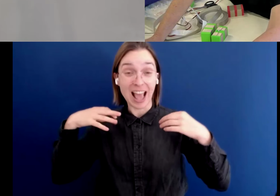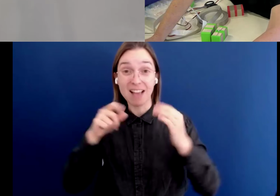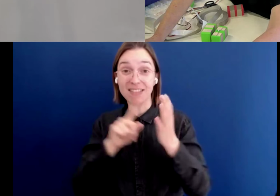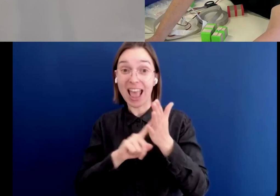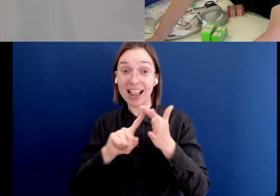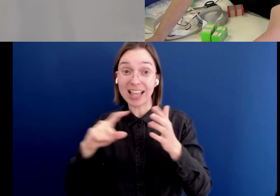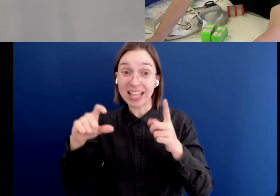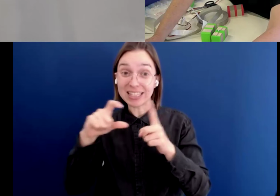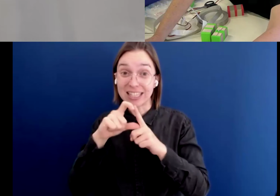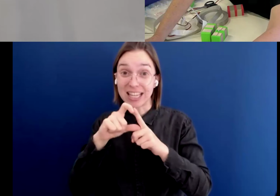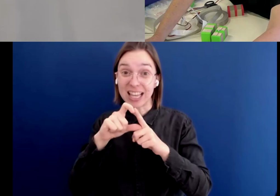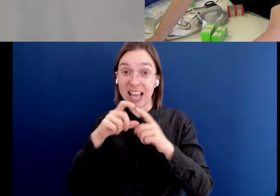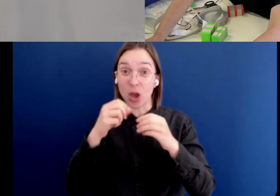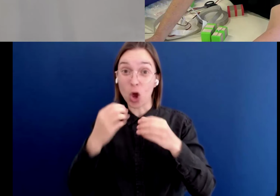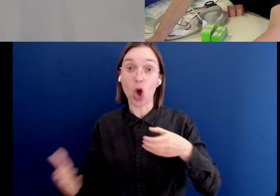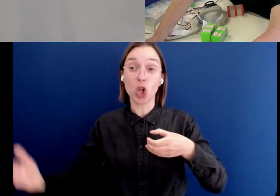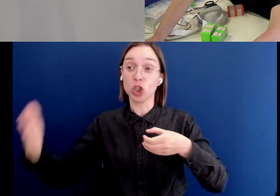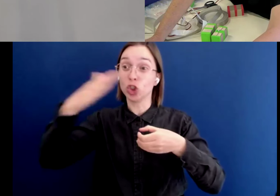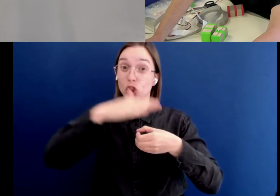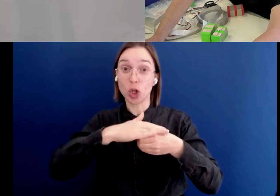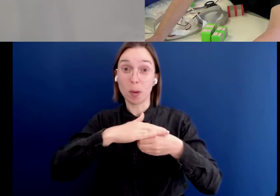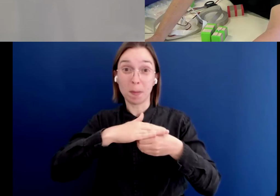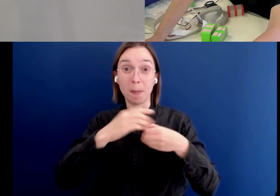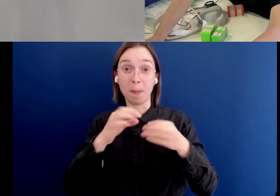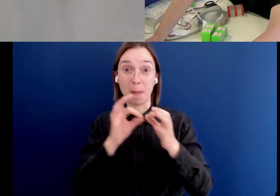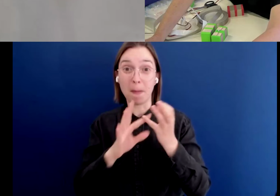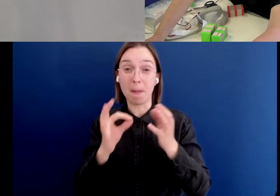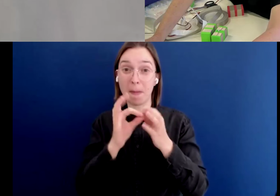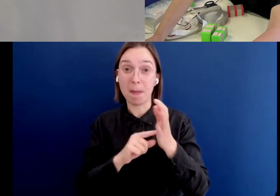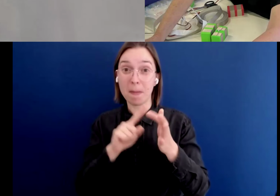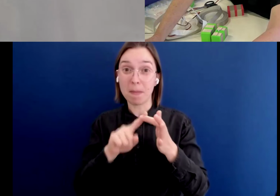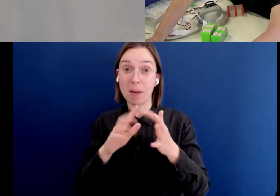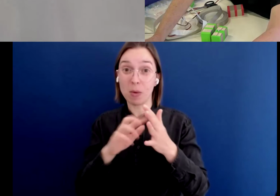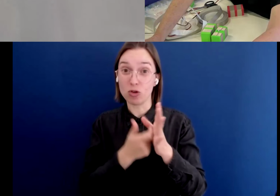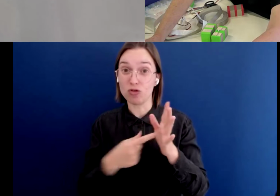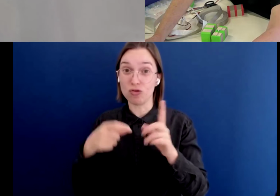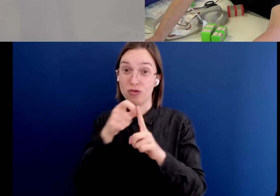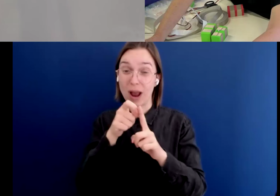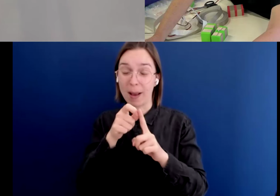them. And it diffuses the light and it looks kind of cool.